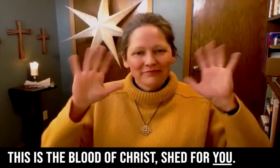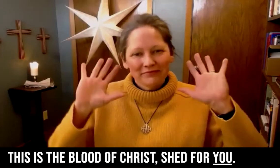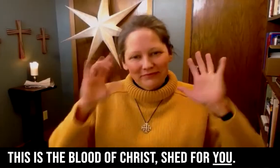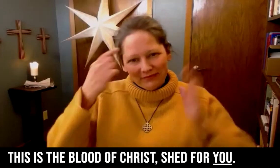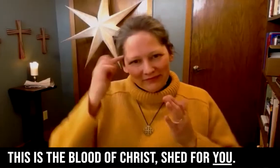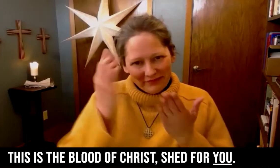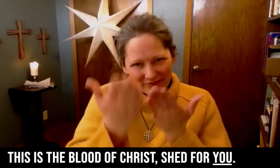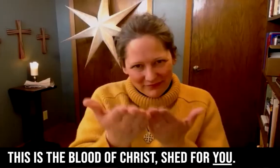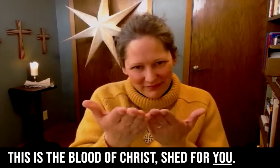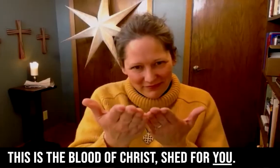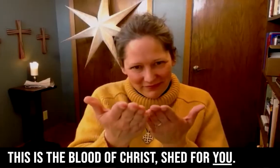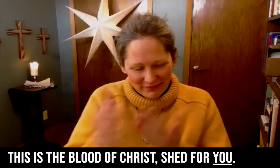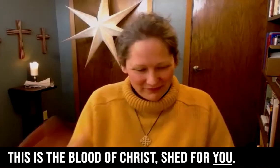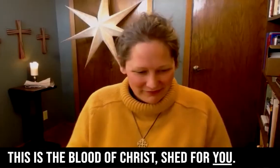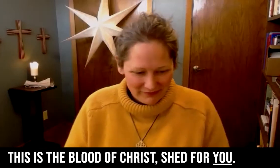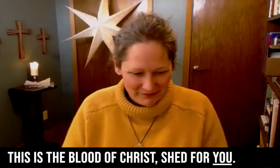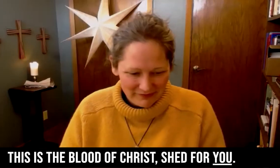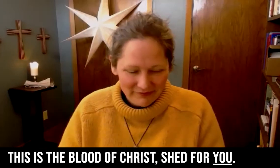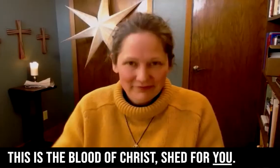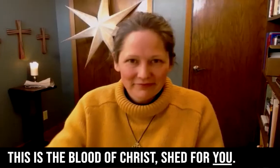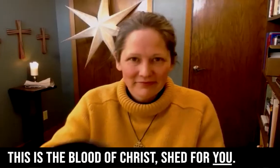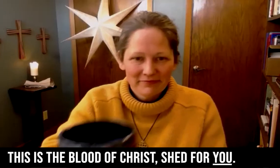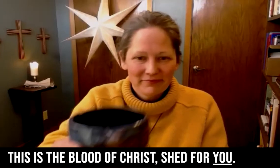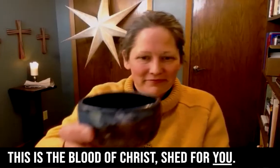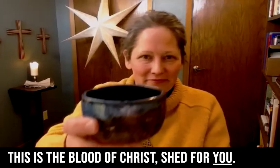Blood of Christ shed for you.